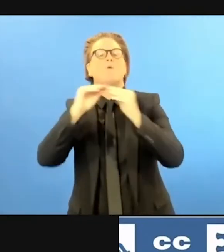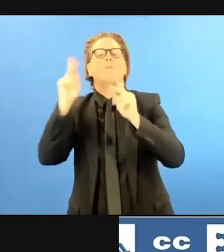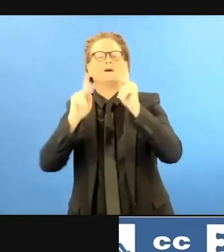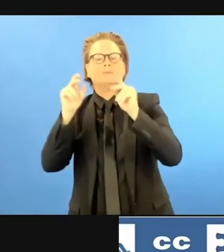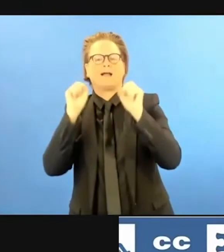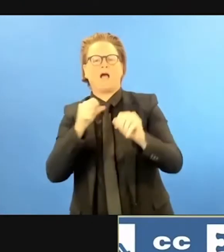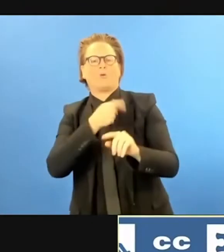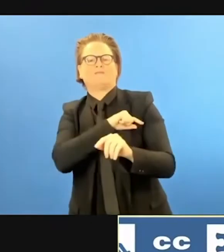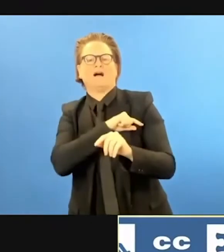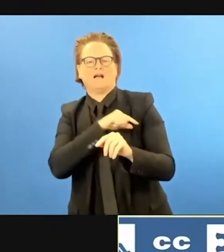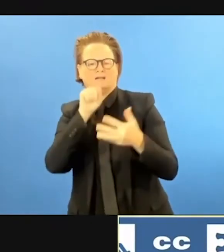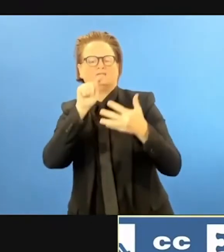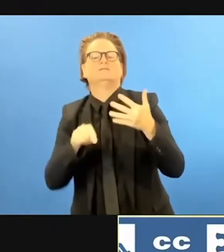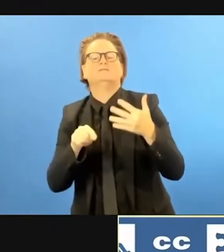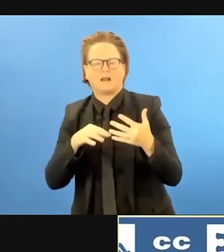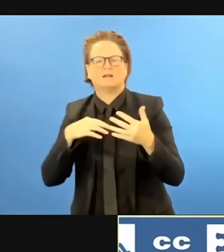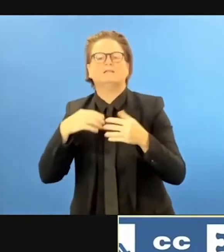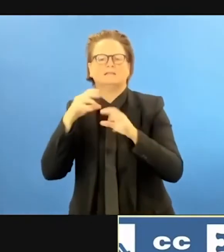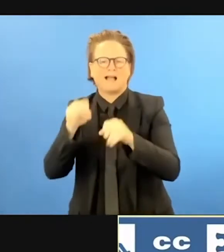that we've seen on our